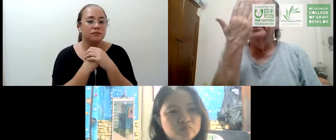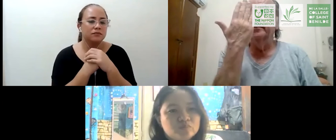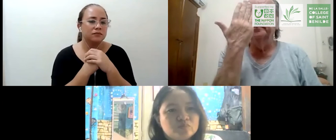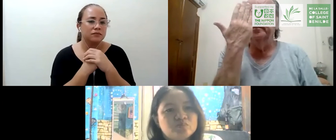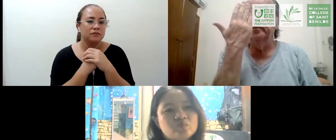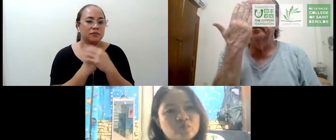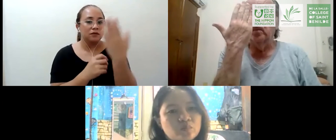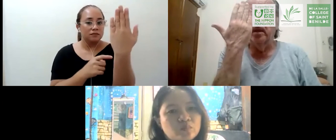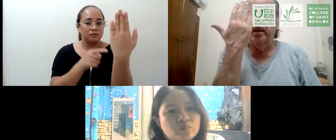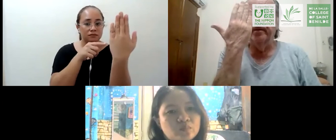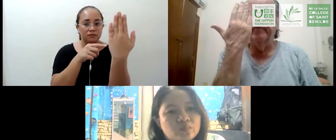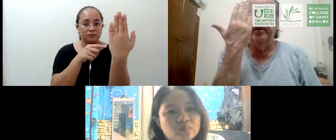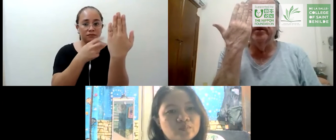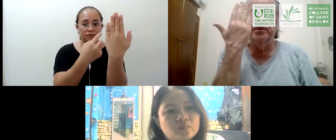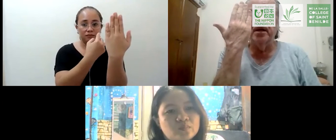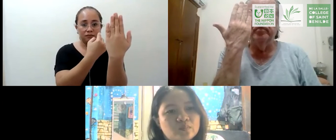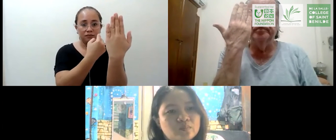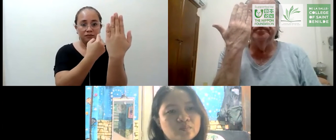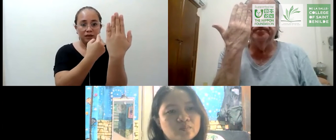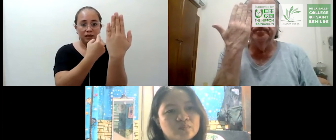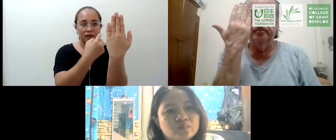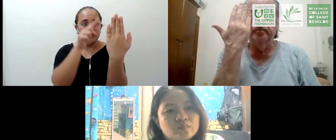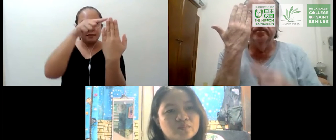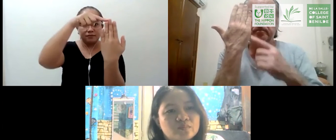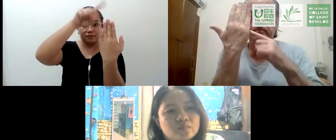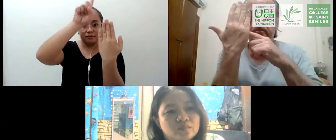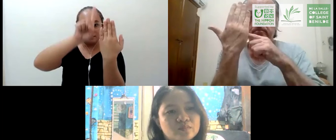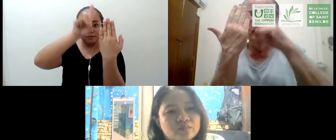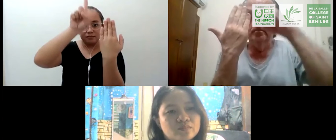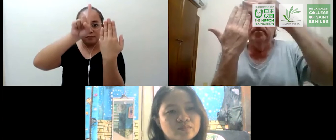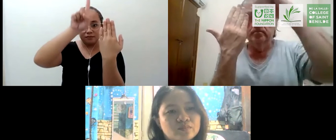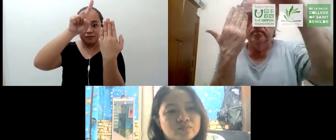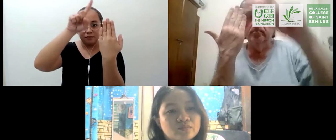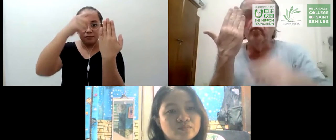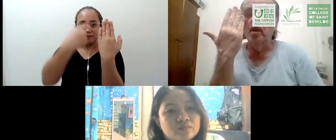palm in and fingers up,